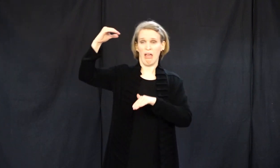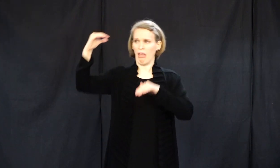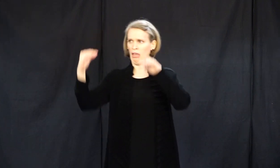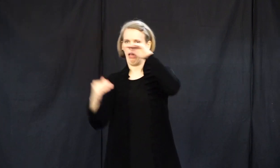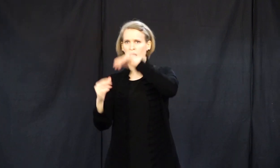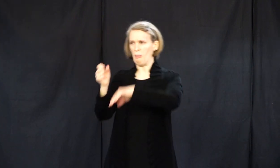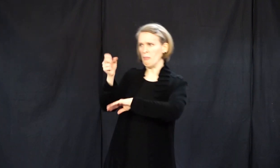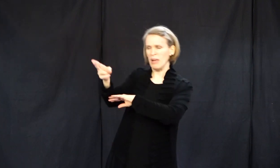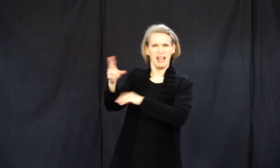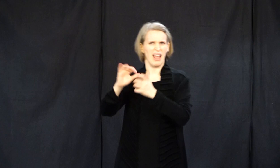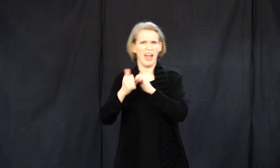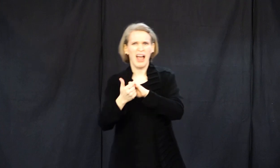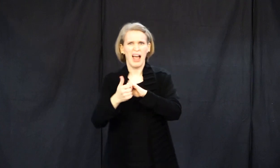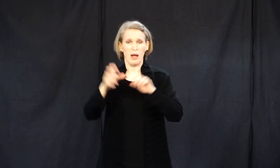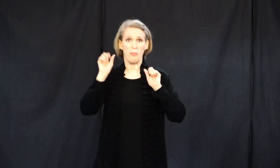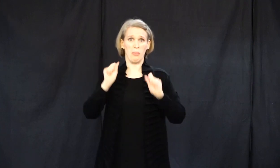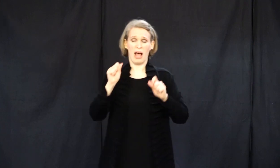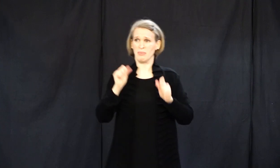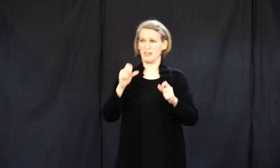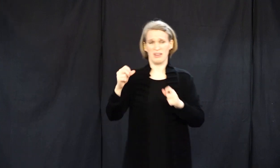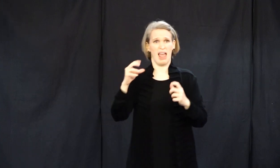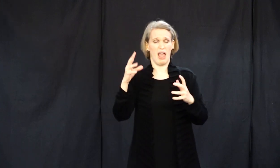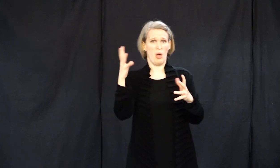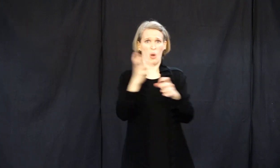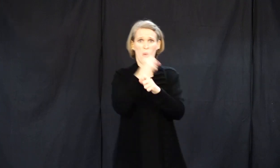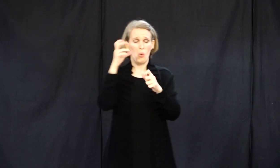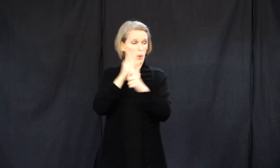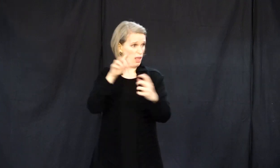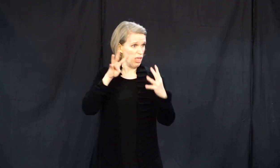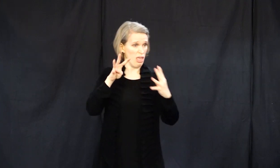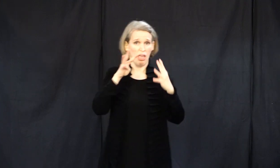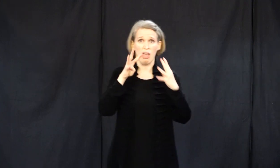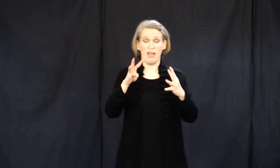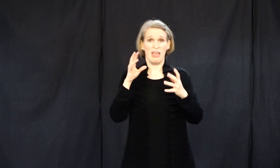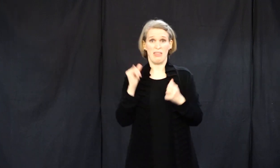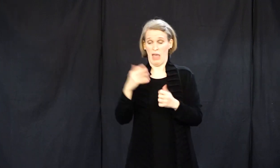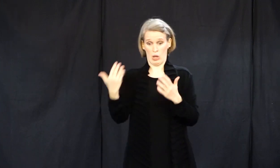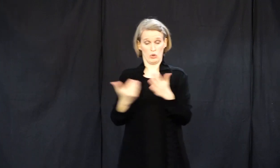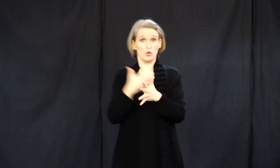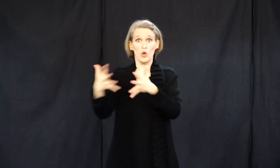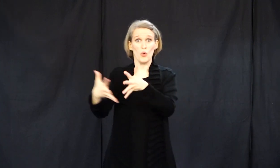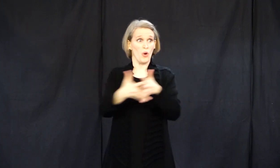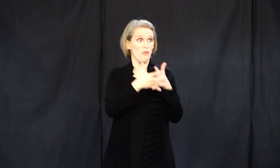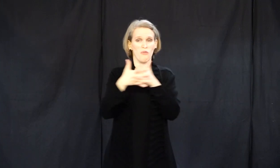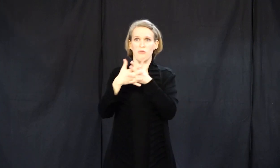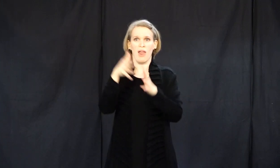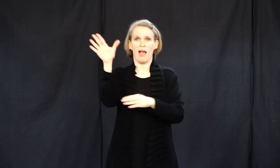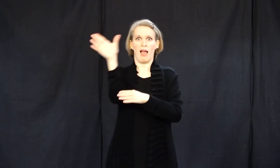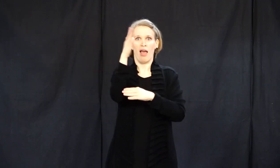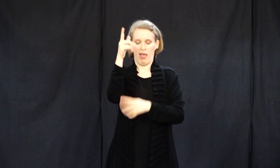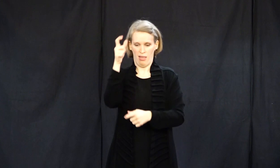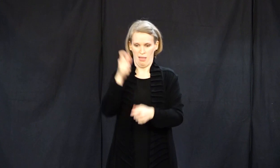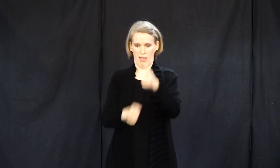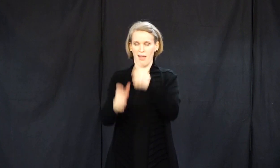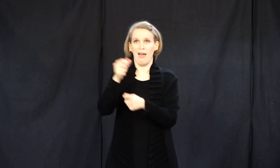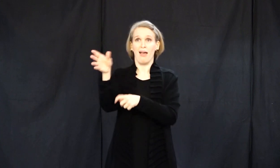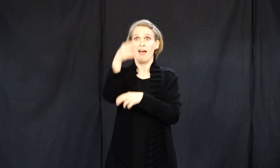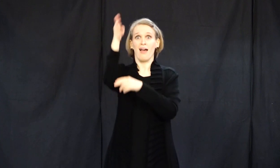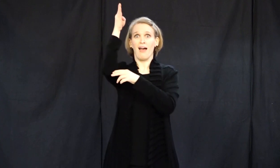do we emerge victorious from the quagmire? Leave the battlefield waving Betsy Ross's flag higher? Yo,